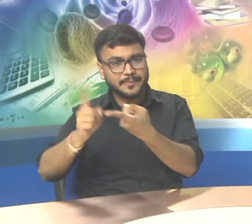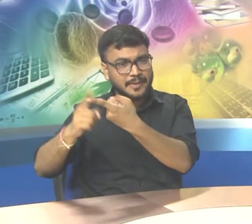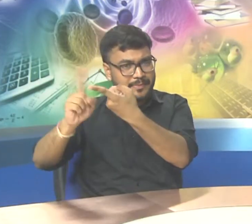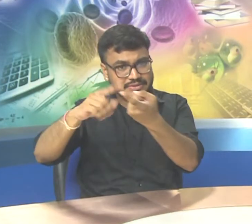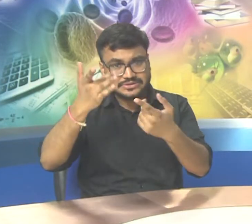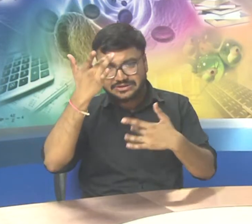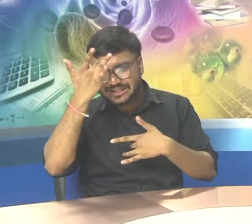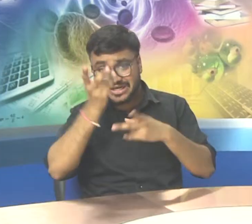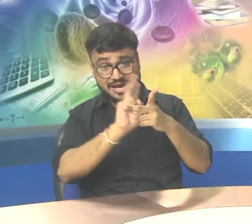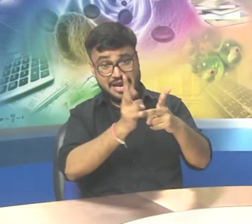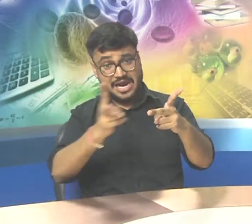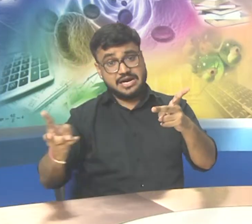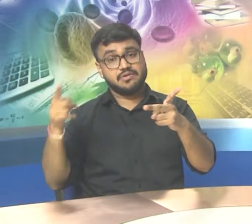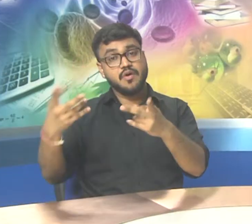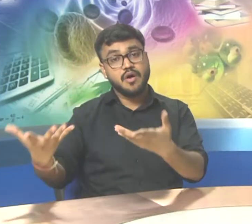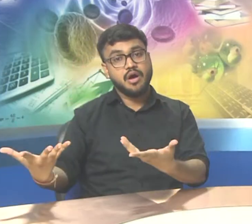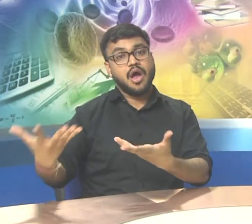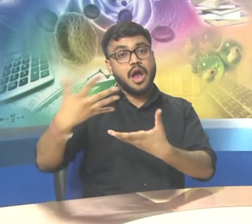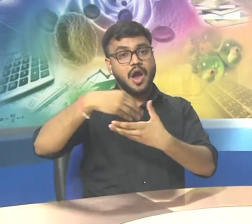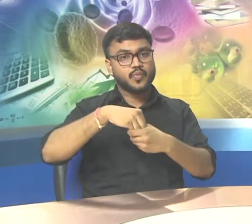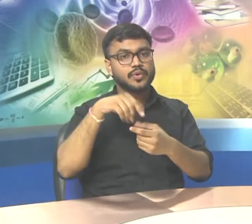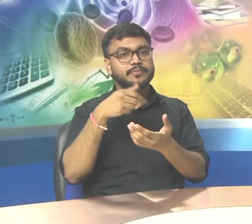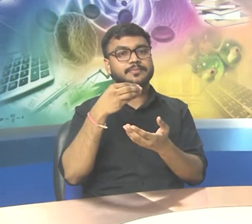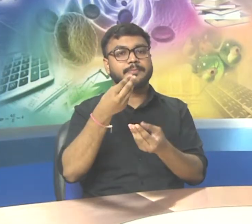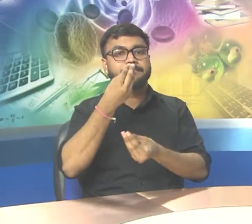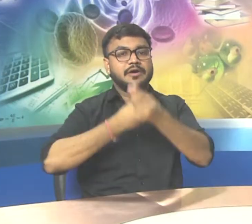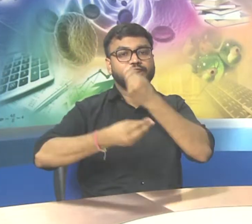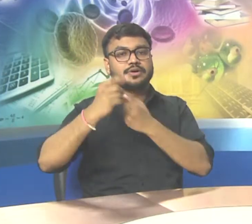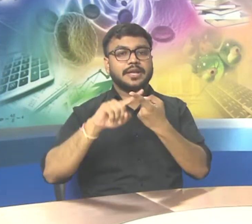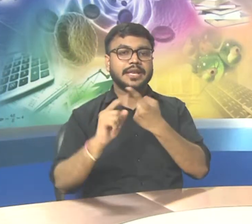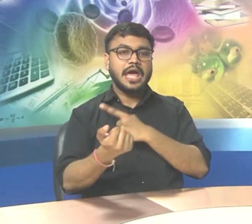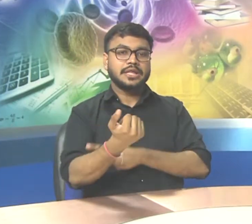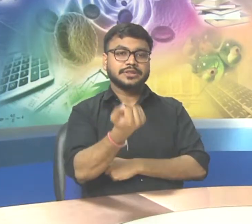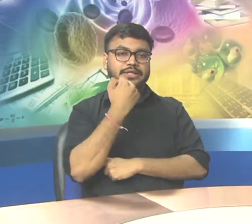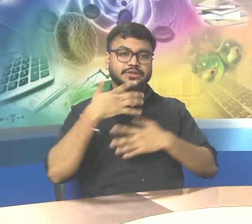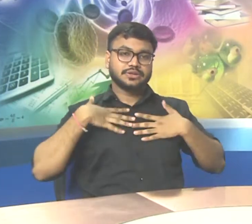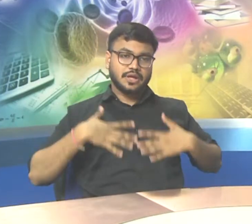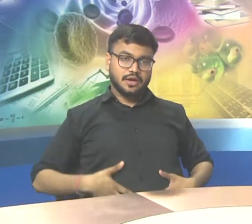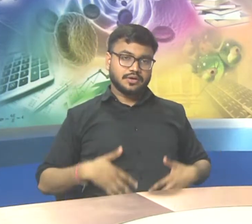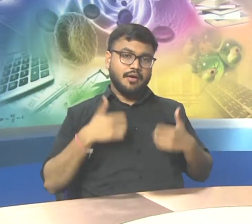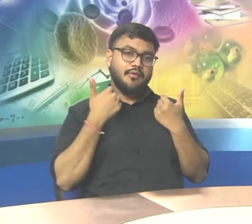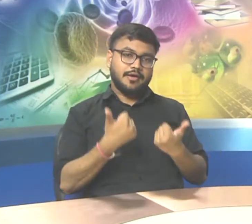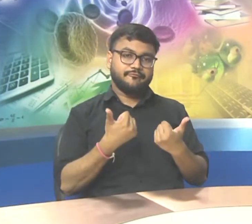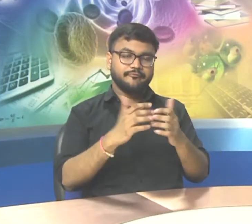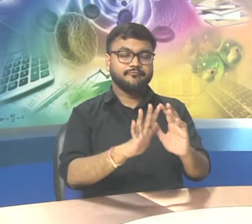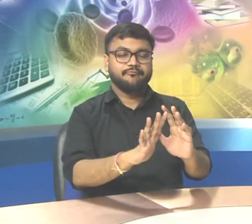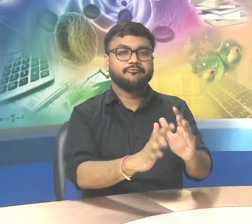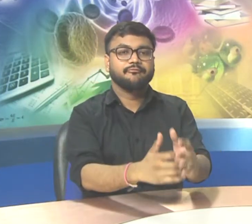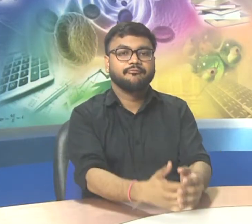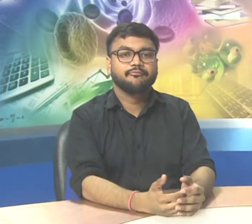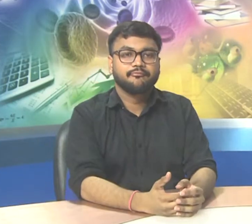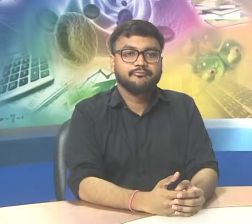Thus, proteins are very important for growth, repair and proper functioning of the body.